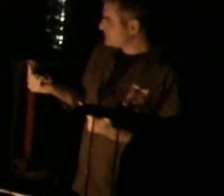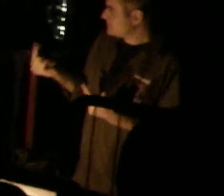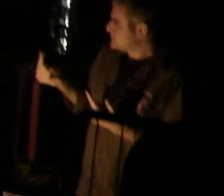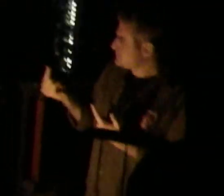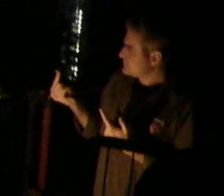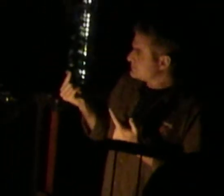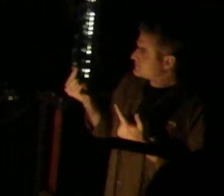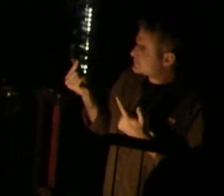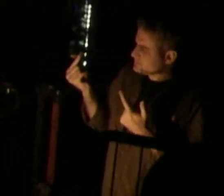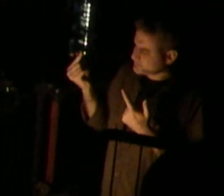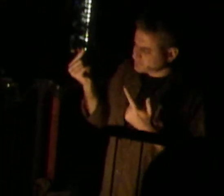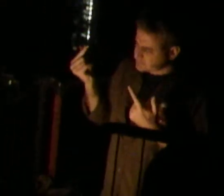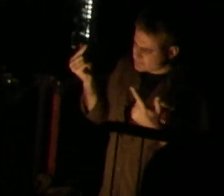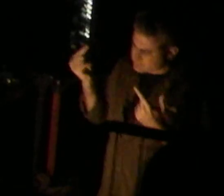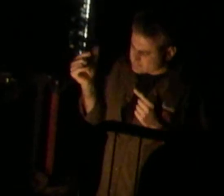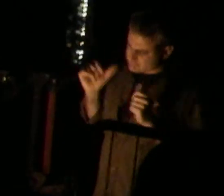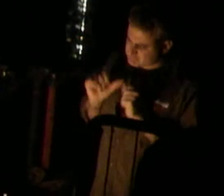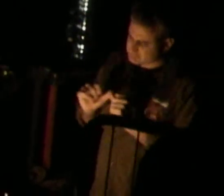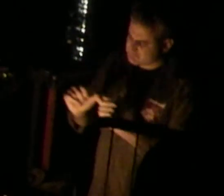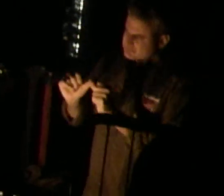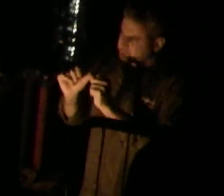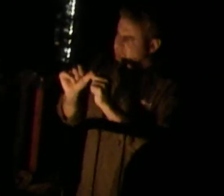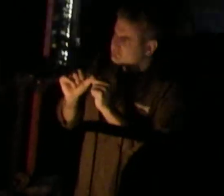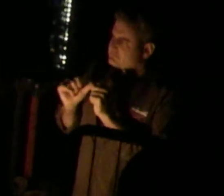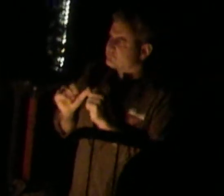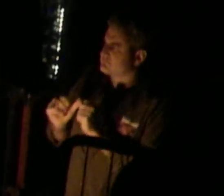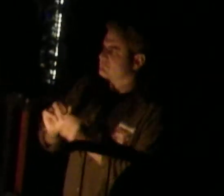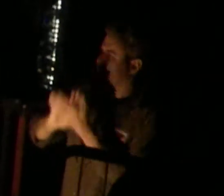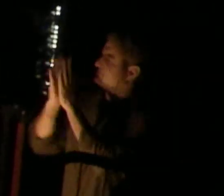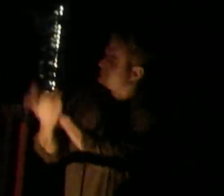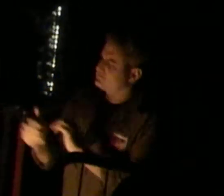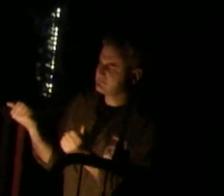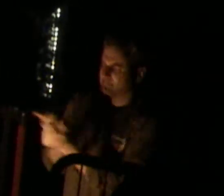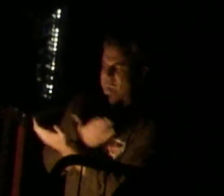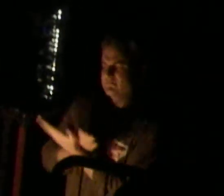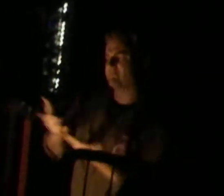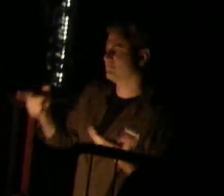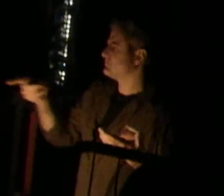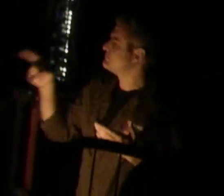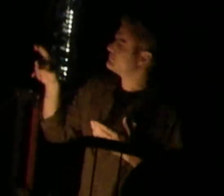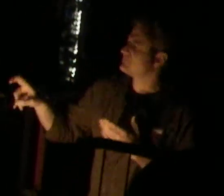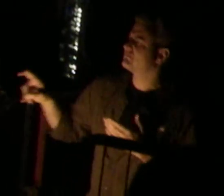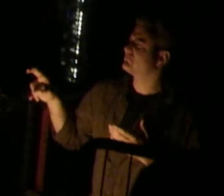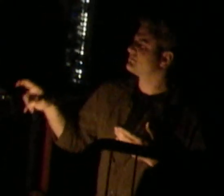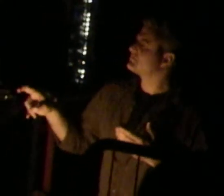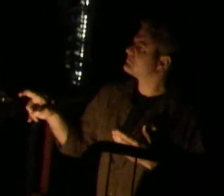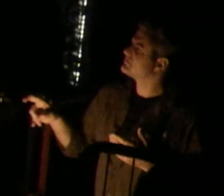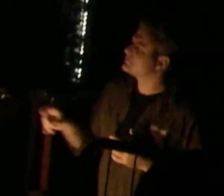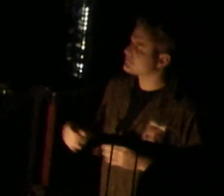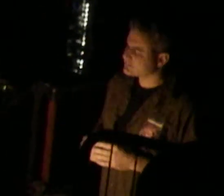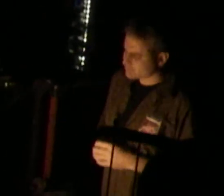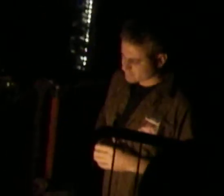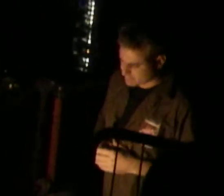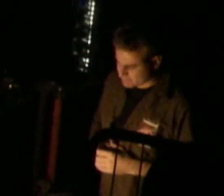All that you need All that you be that you be All that may Like